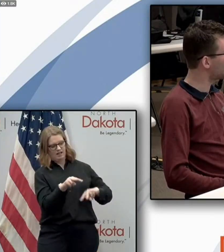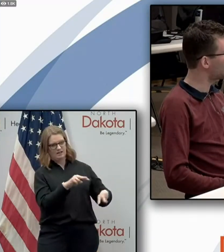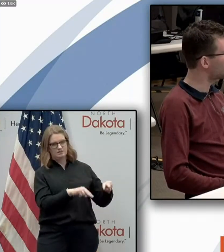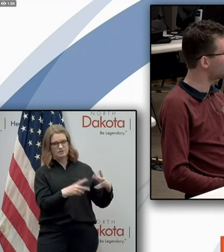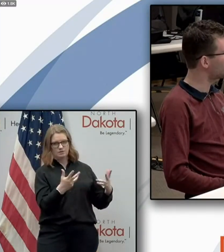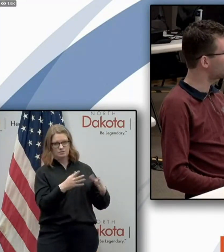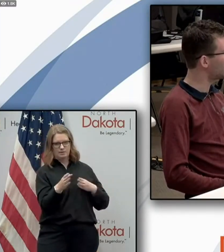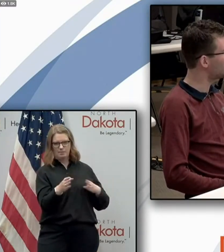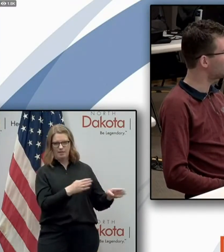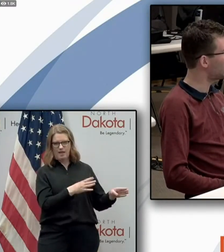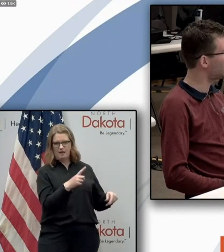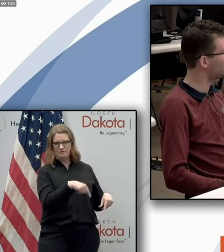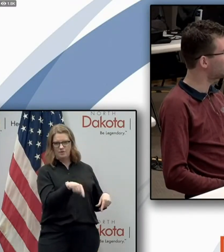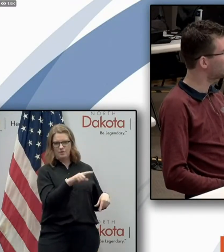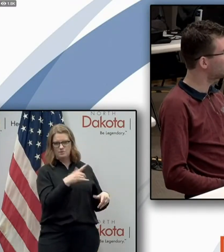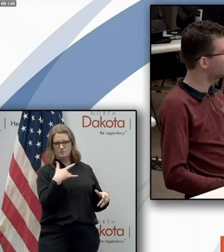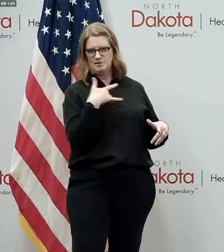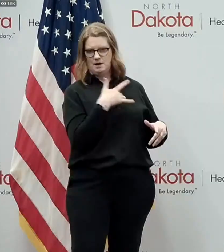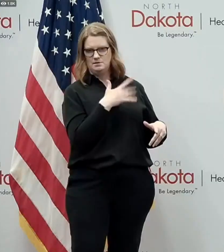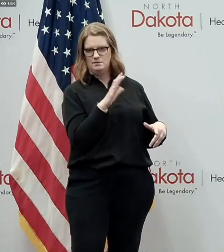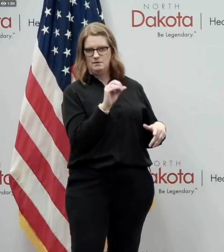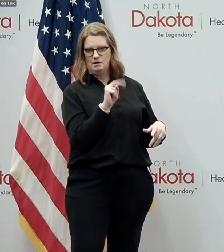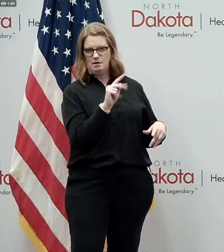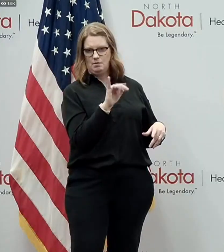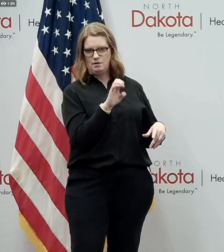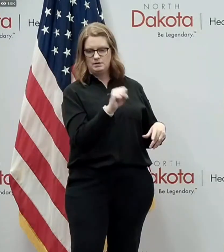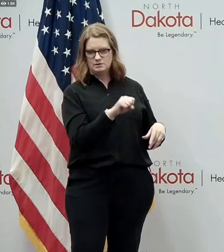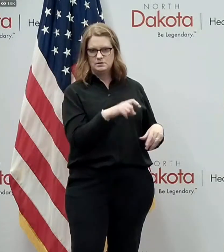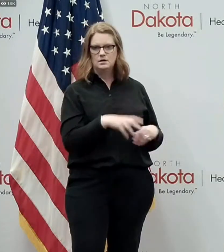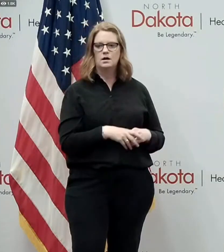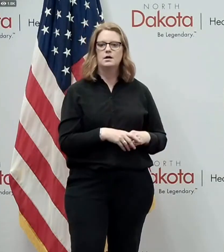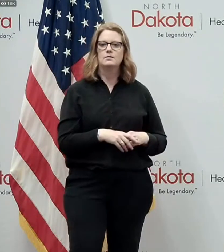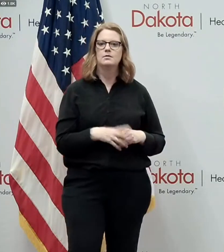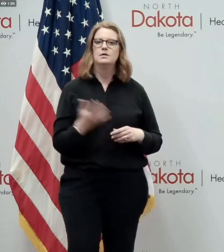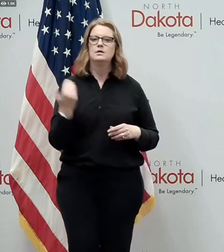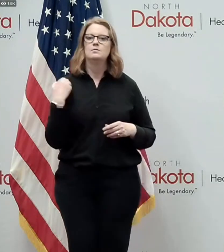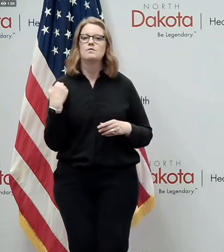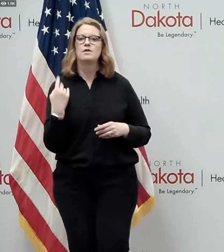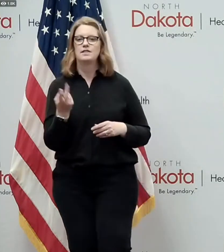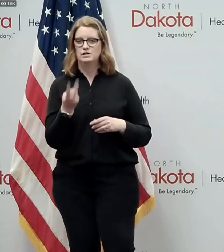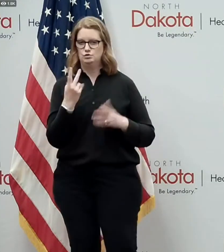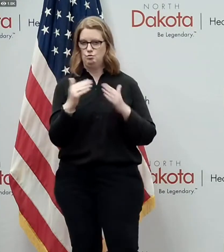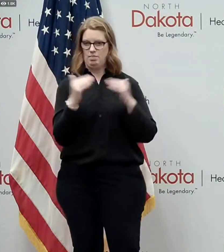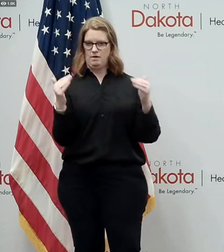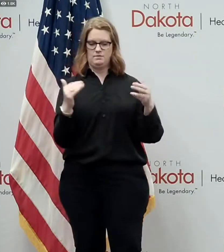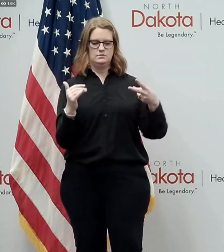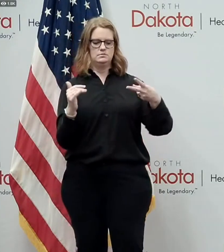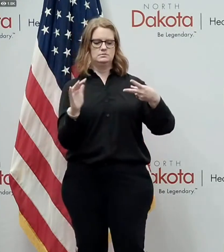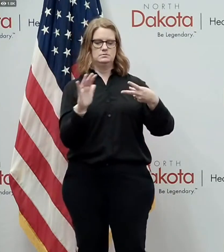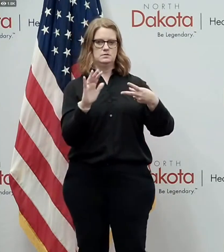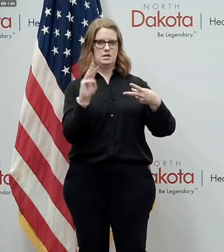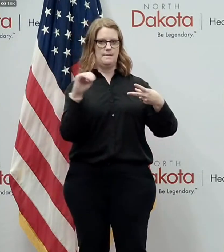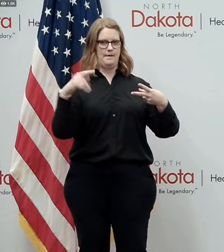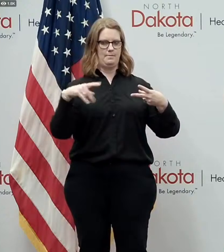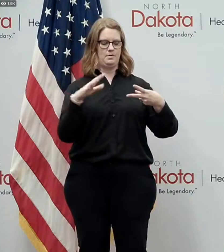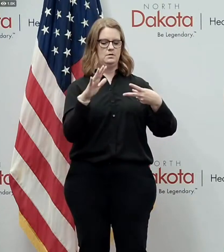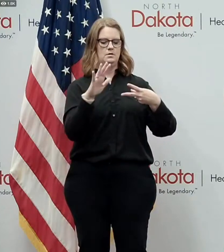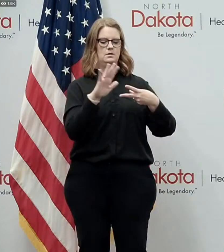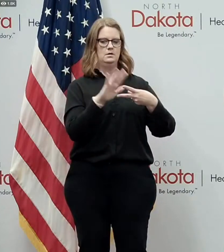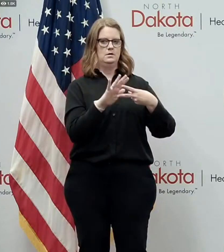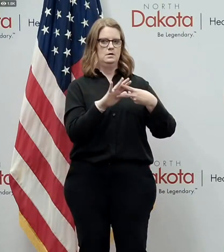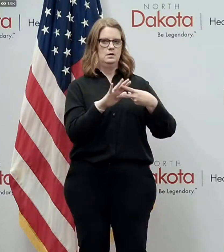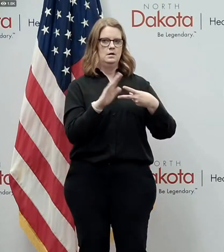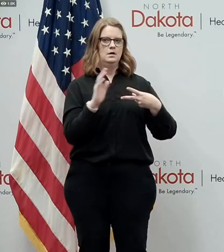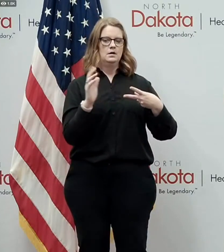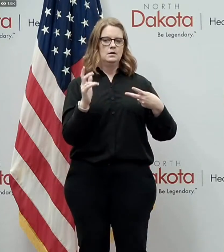the strategy for those types of counties? Well, I think there's 2 levels we've talked about on the map. For the map for the